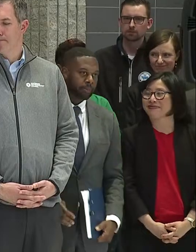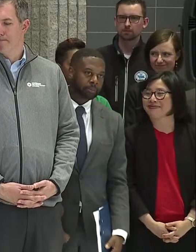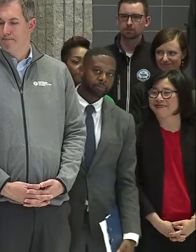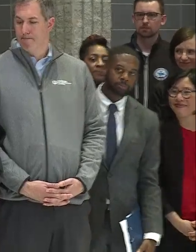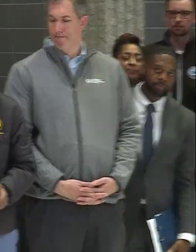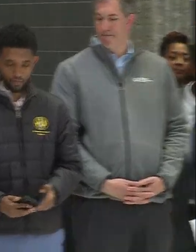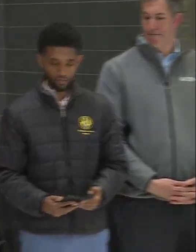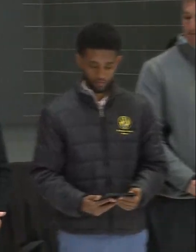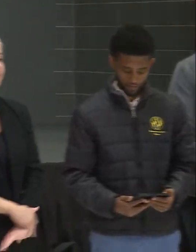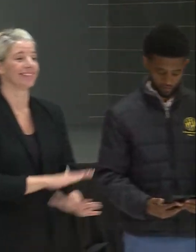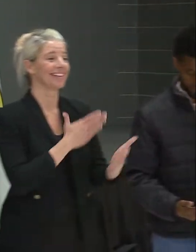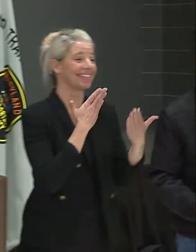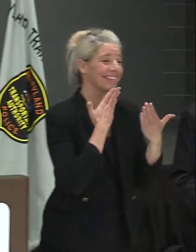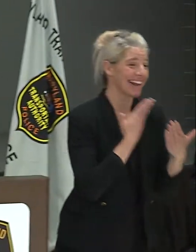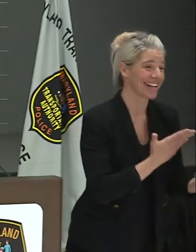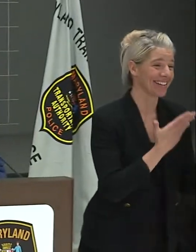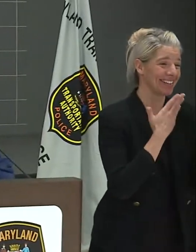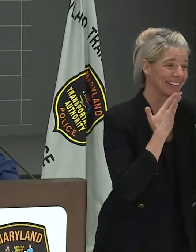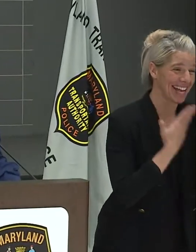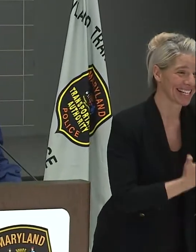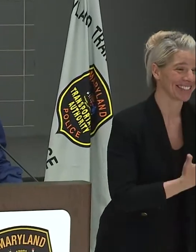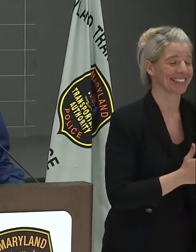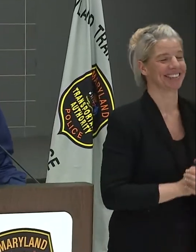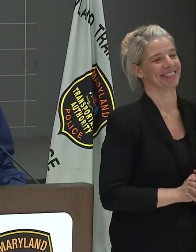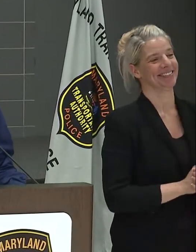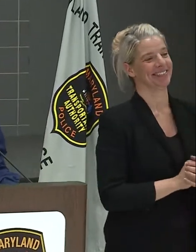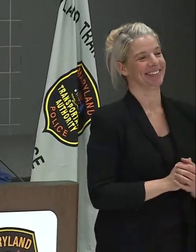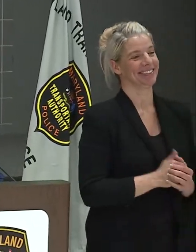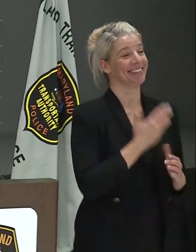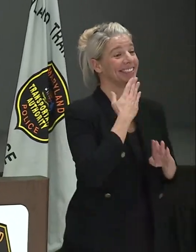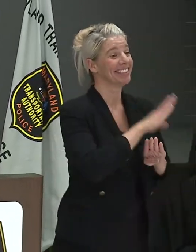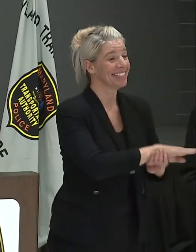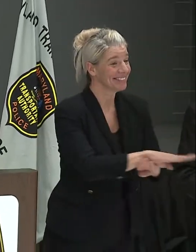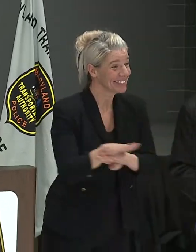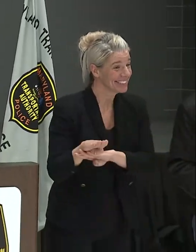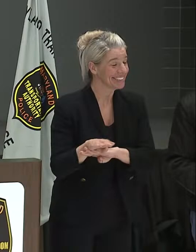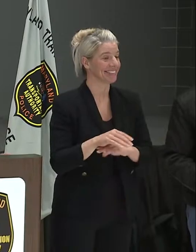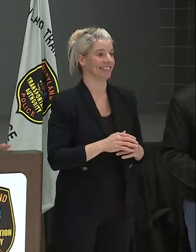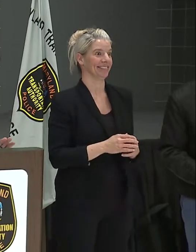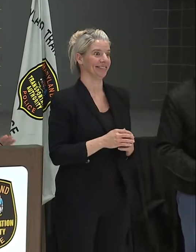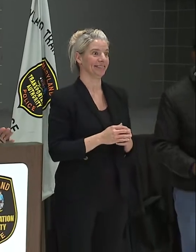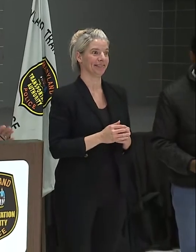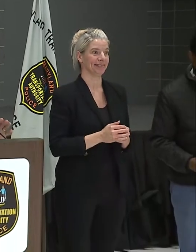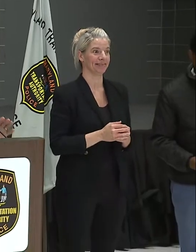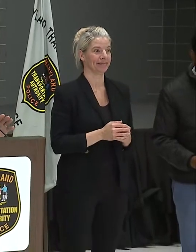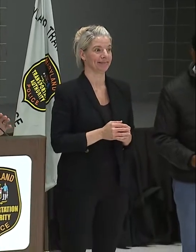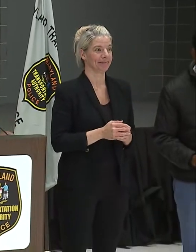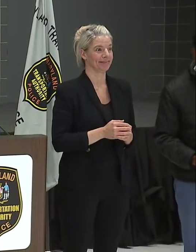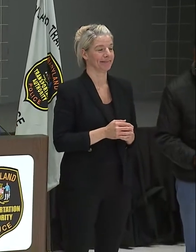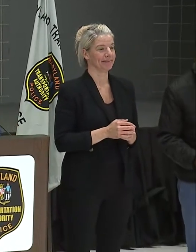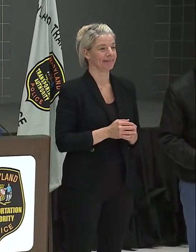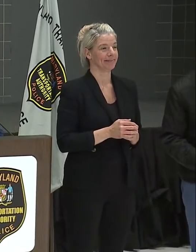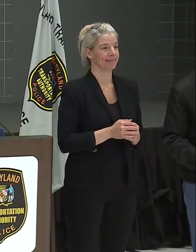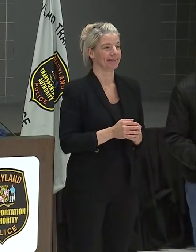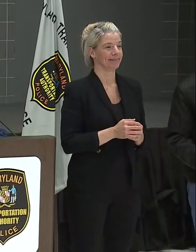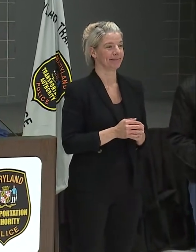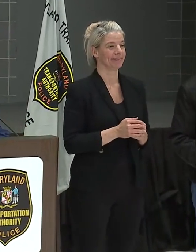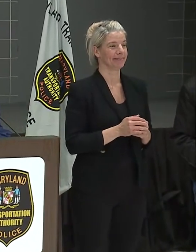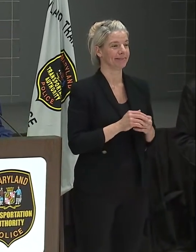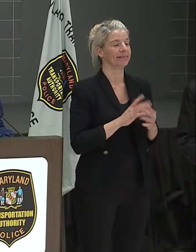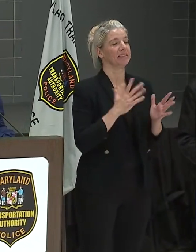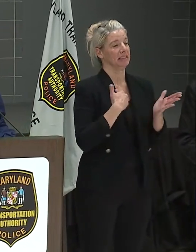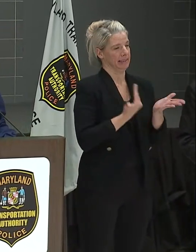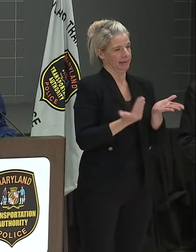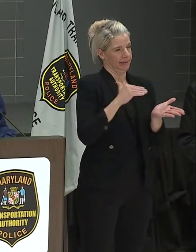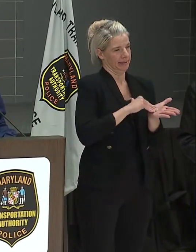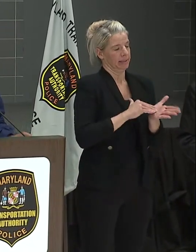Thank you, Mark, Governor. Good afternoon, all. I want to first begin by again